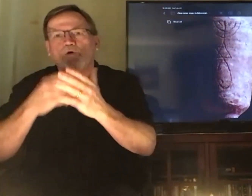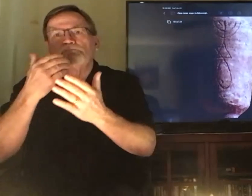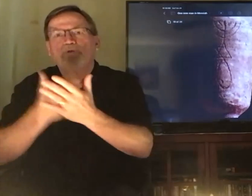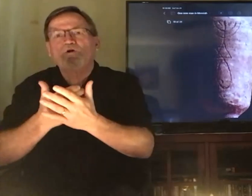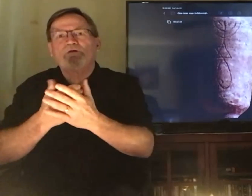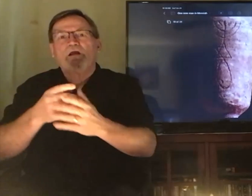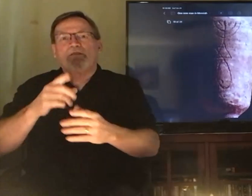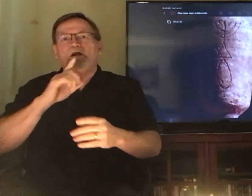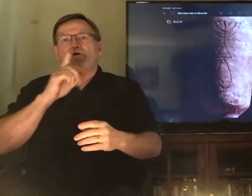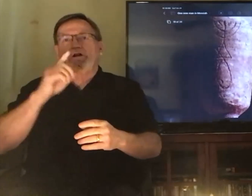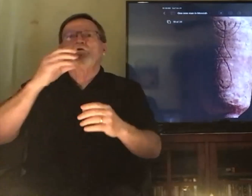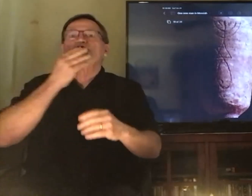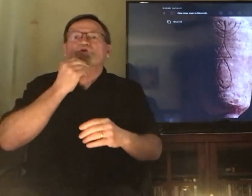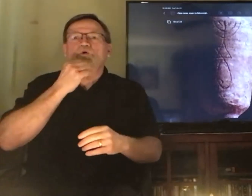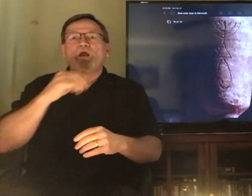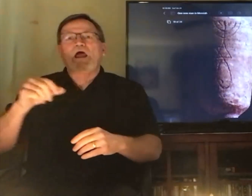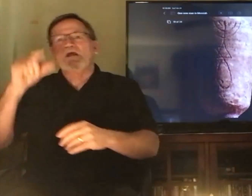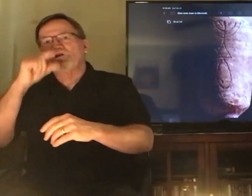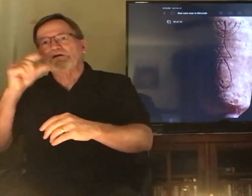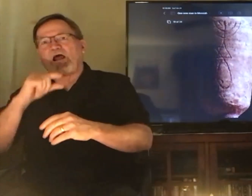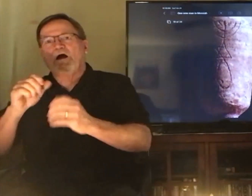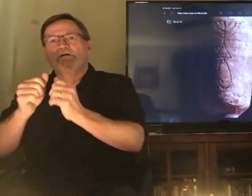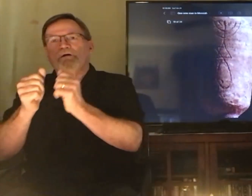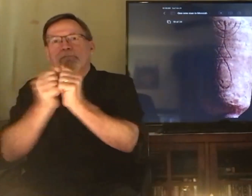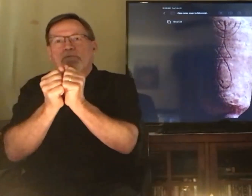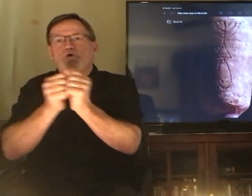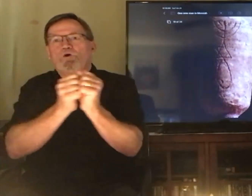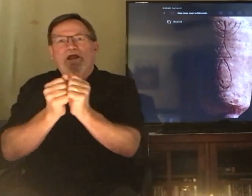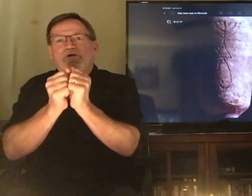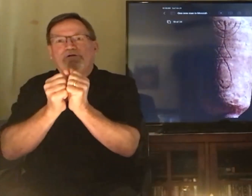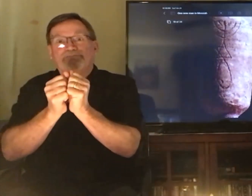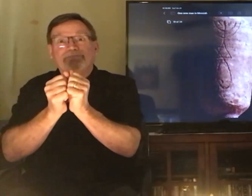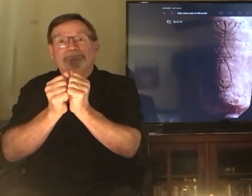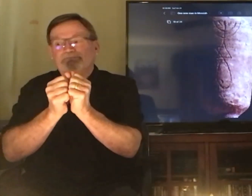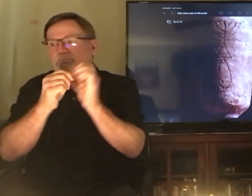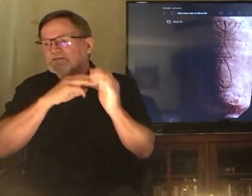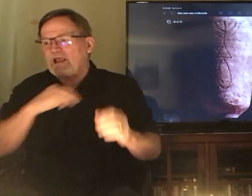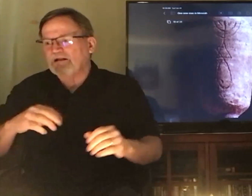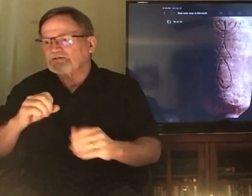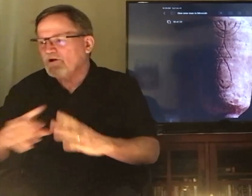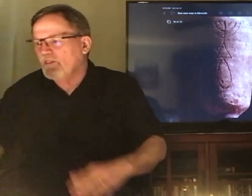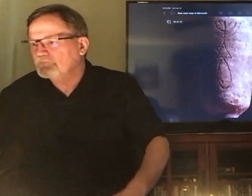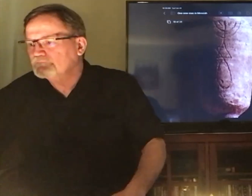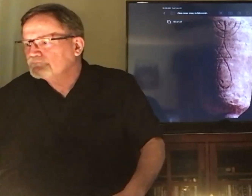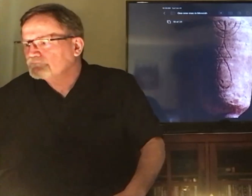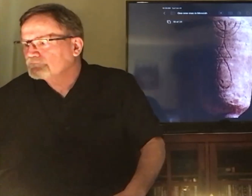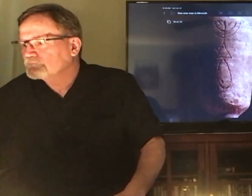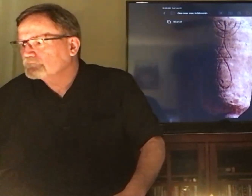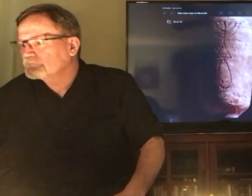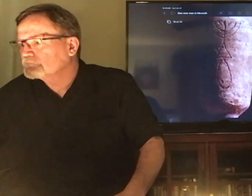Messianic seer was found in ancient Jerusalem on Mount